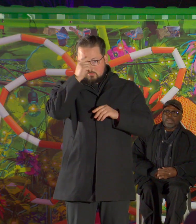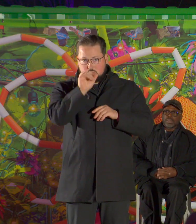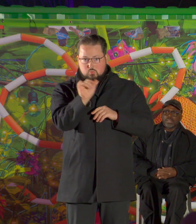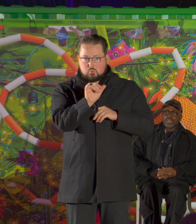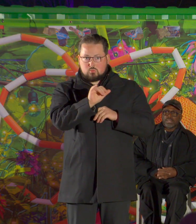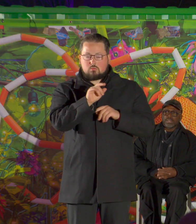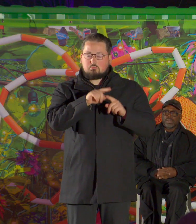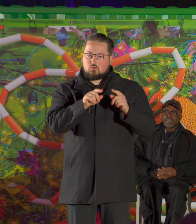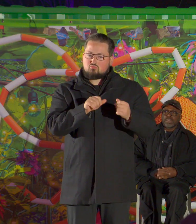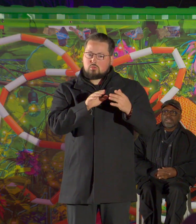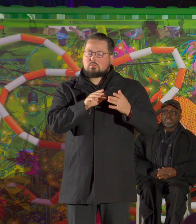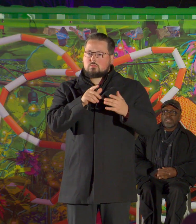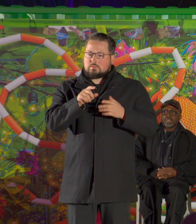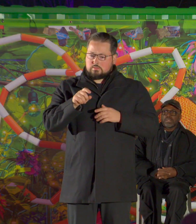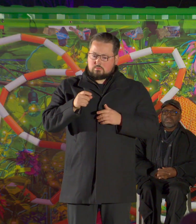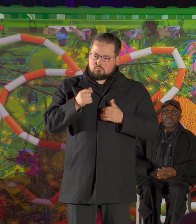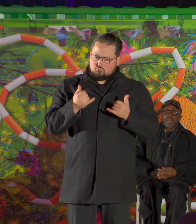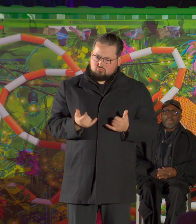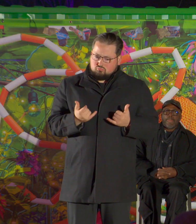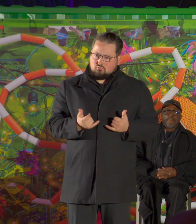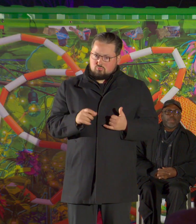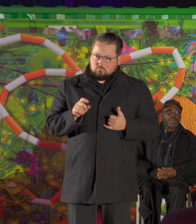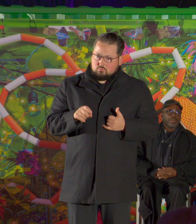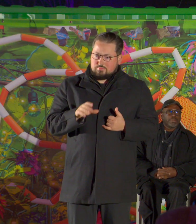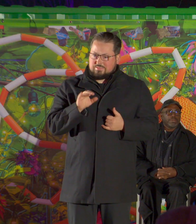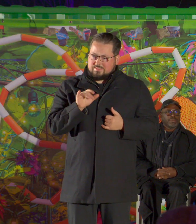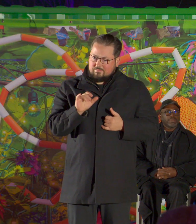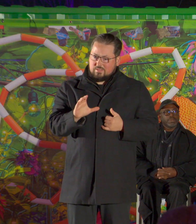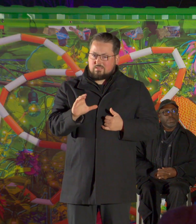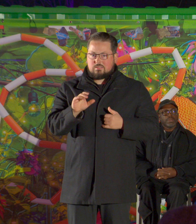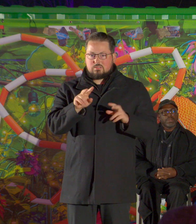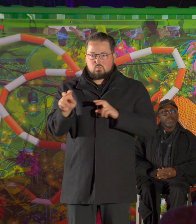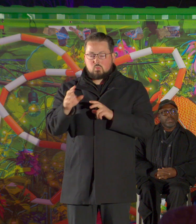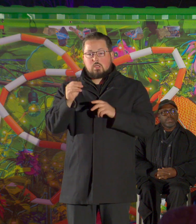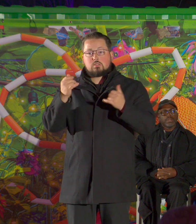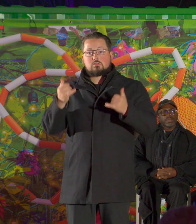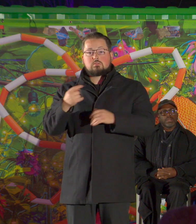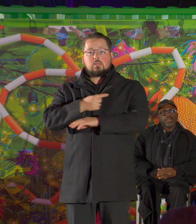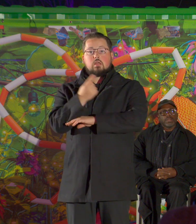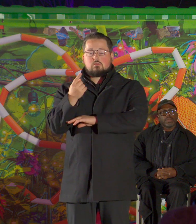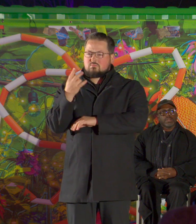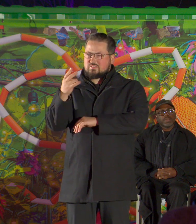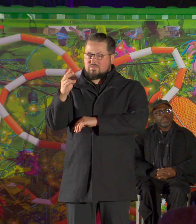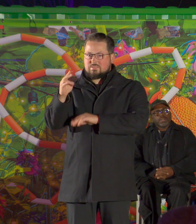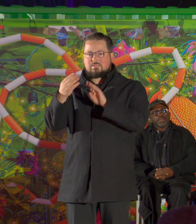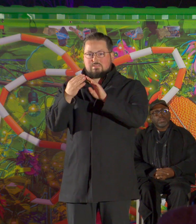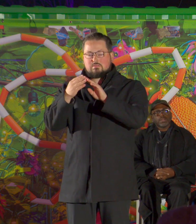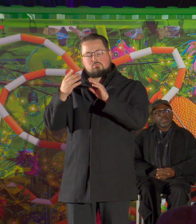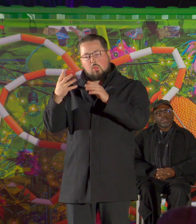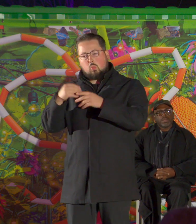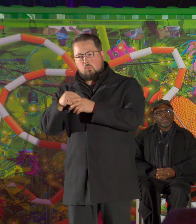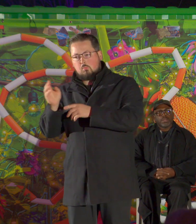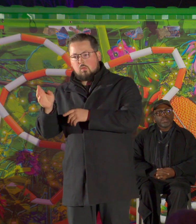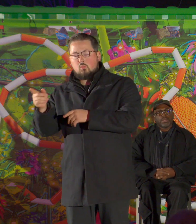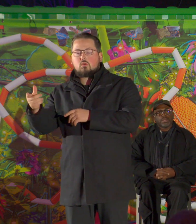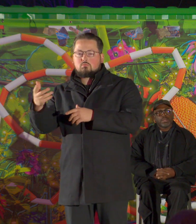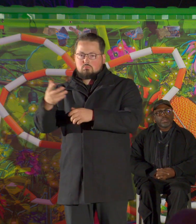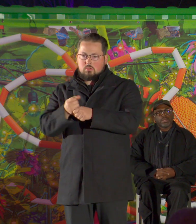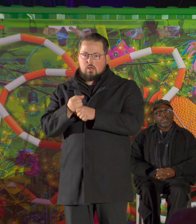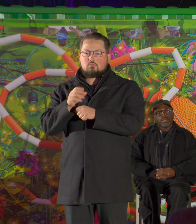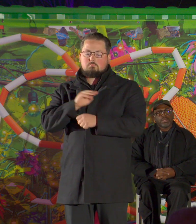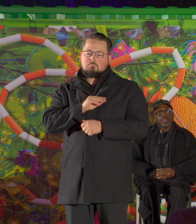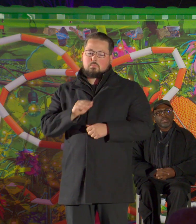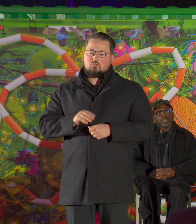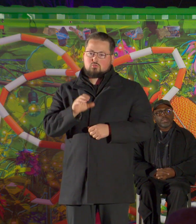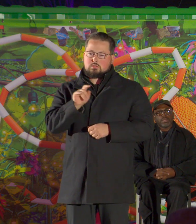that address an urgent civic issue. And to date, 17 cities, including Baltimore, have received, as Mayor